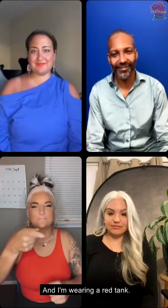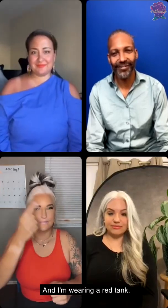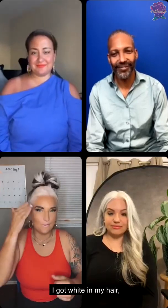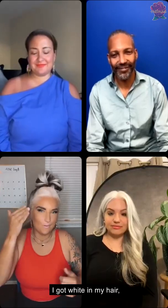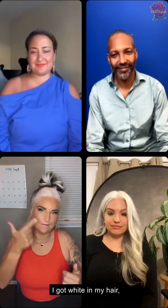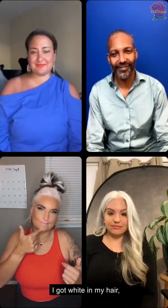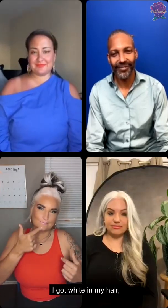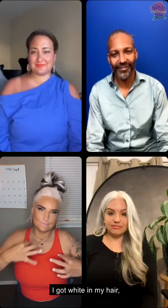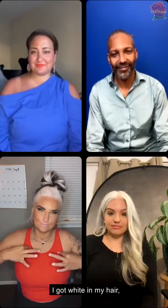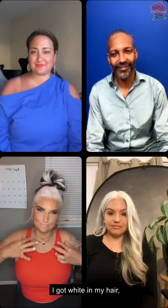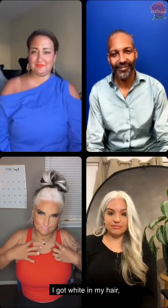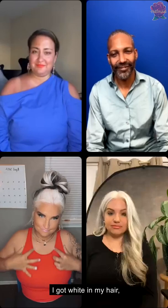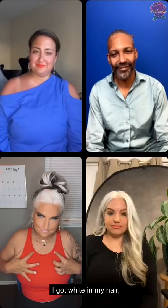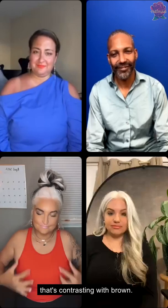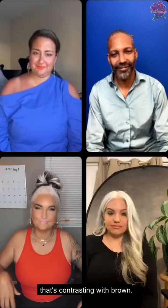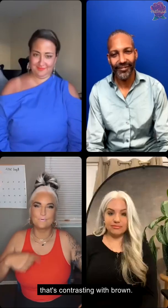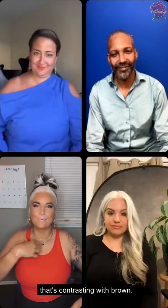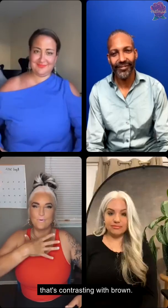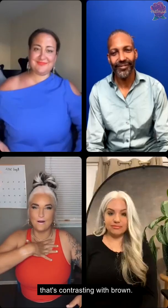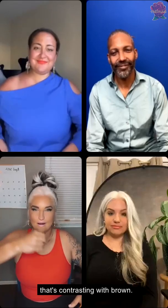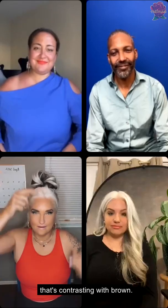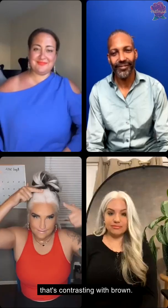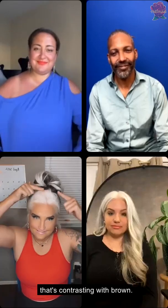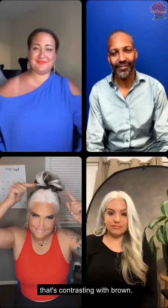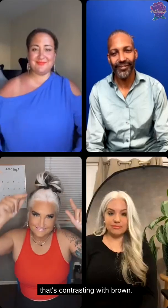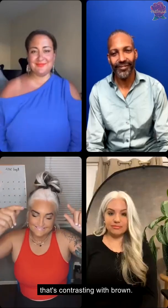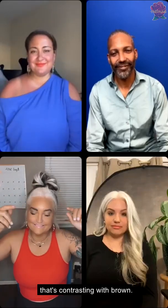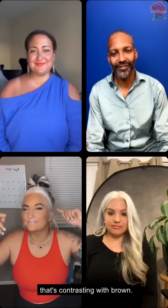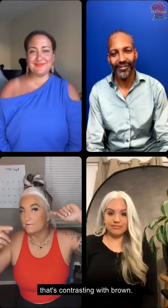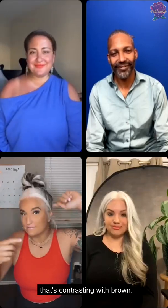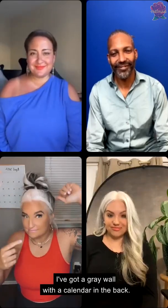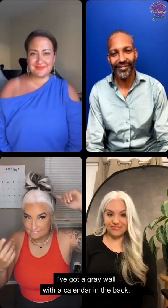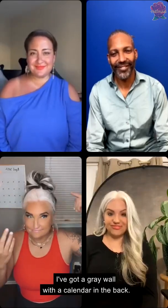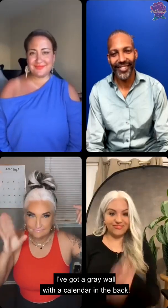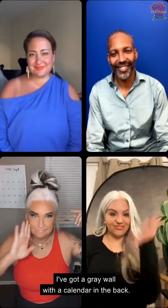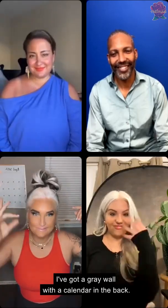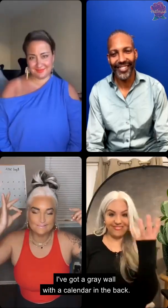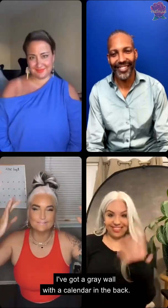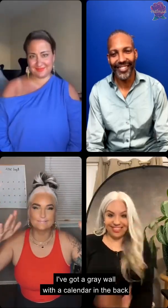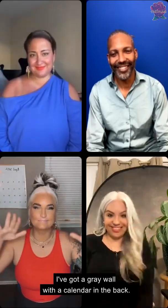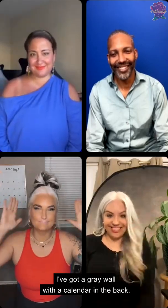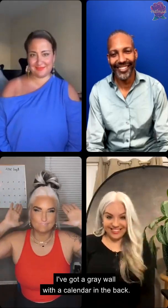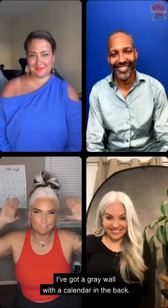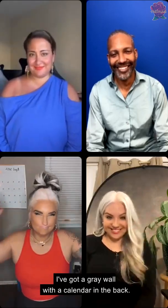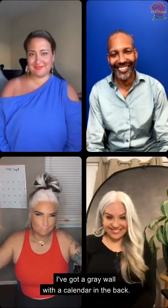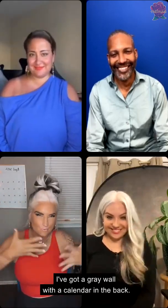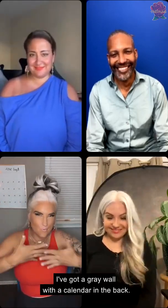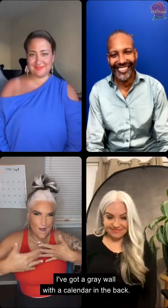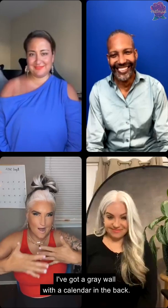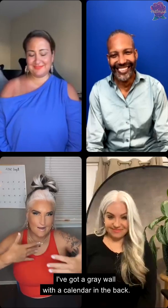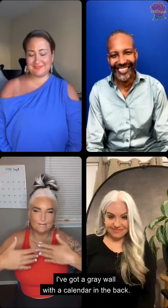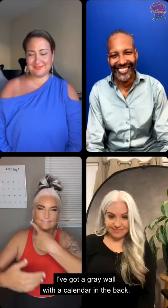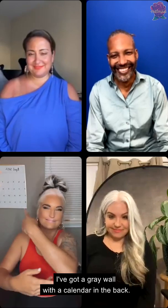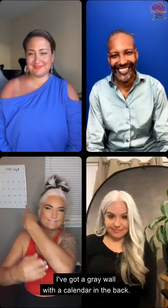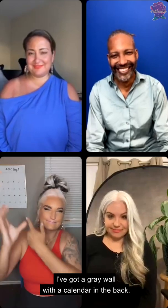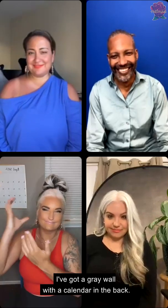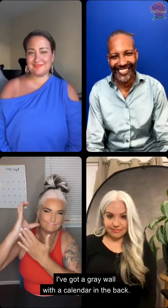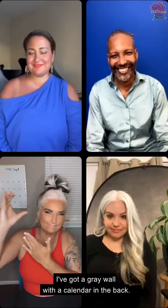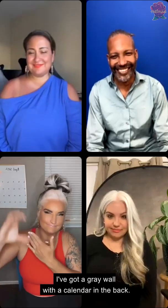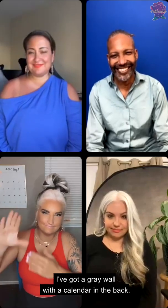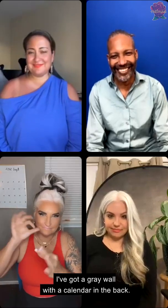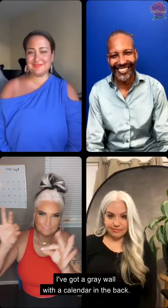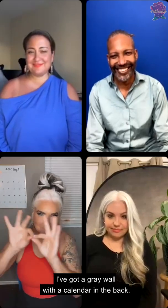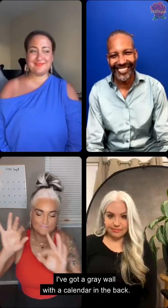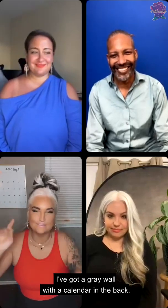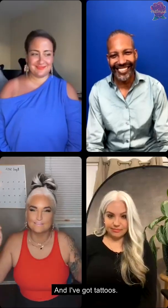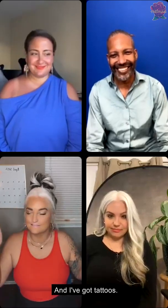and I'm wearing a red tank. I've got white in my hair that's contrasting with brown. I've got a gray wall with a calendar in